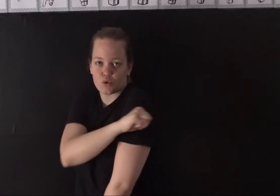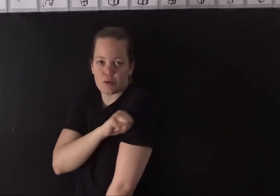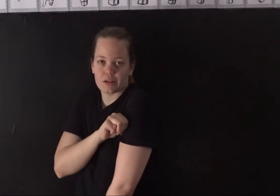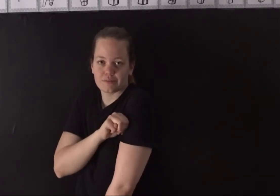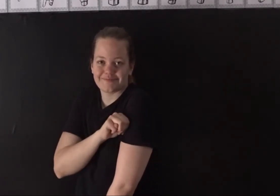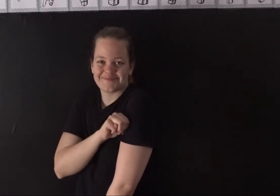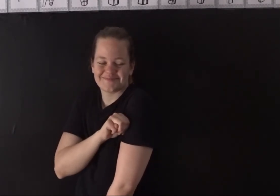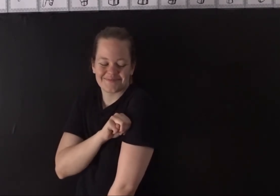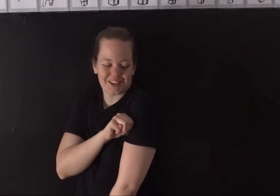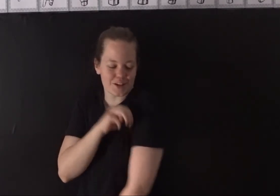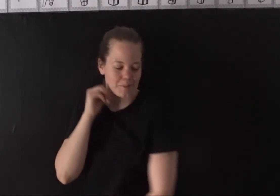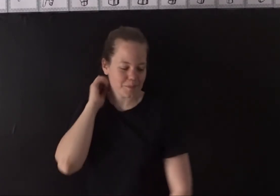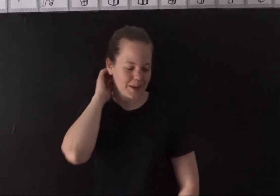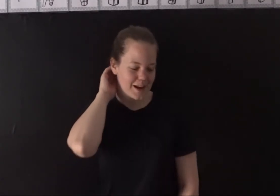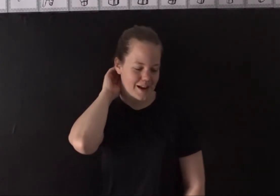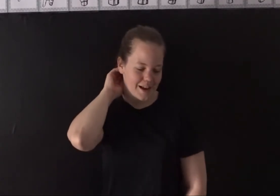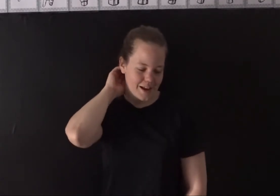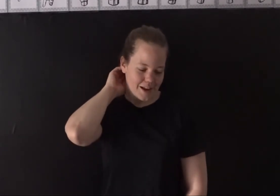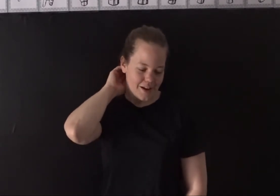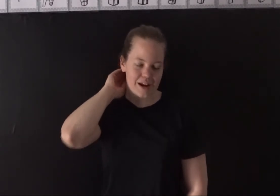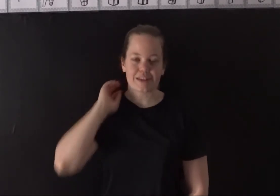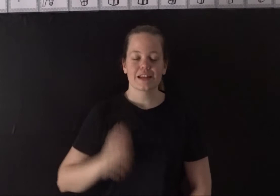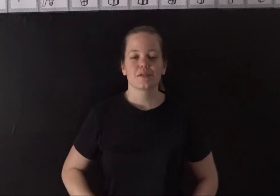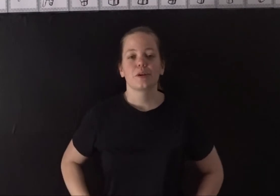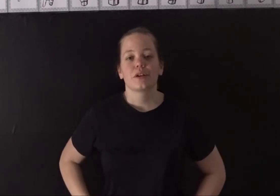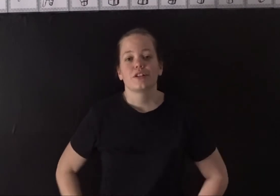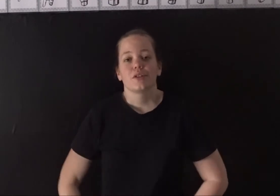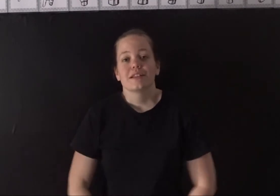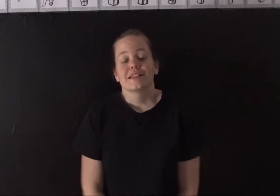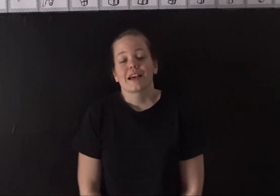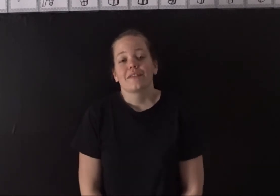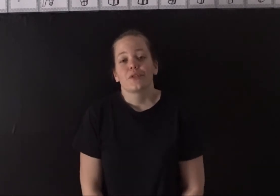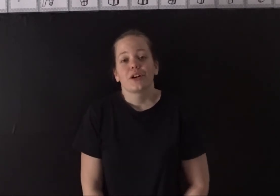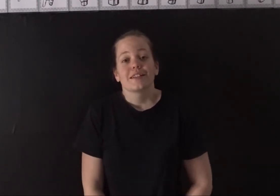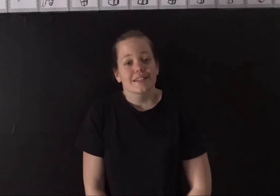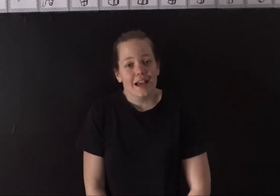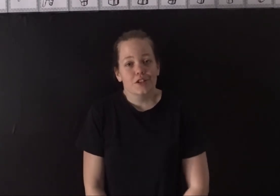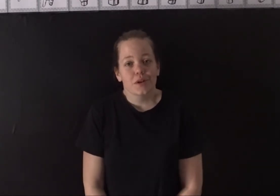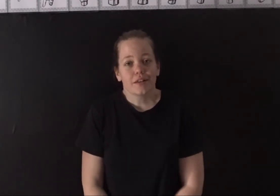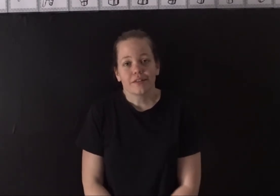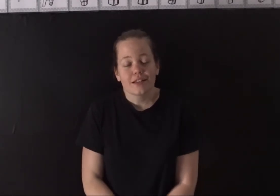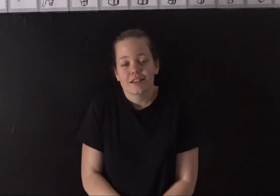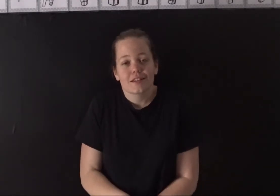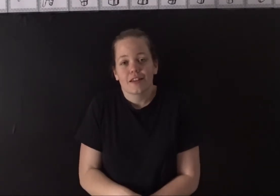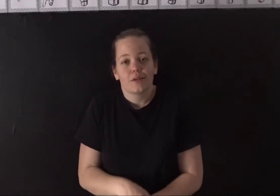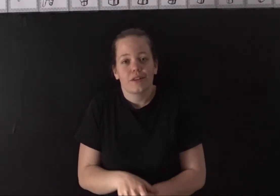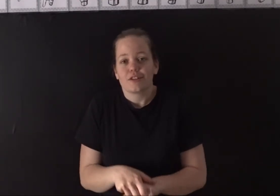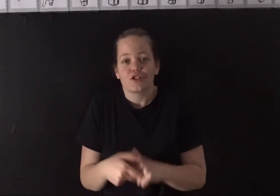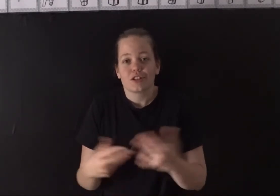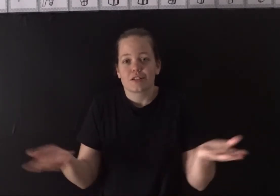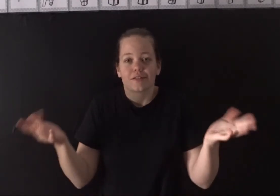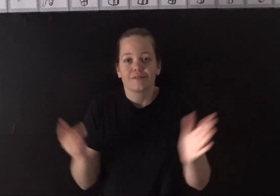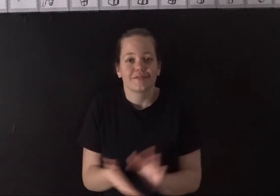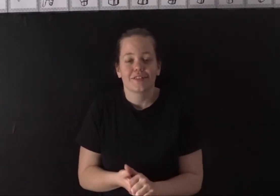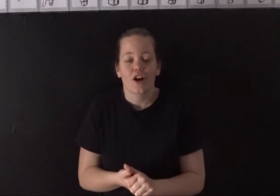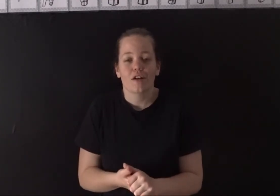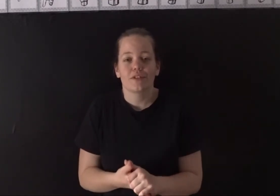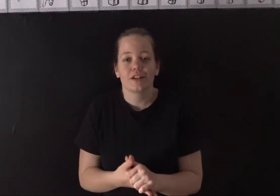Manitoba. Good job. All right, the next one we're going to do is the sign for Saskatchewan. This is another one that's just off on its